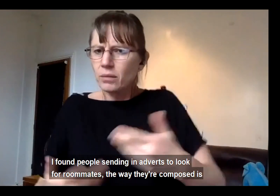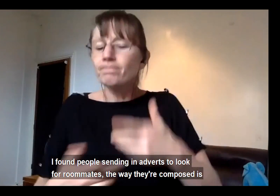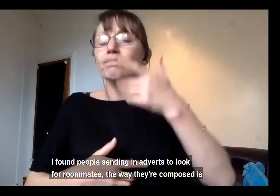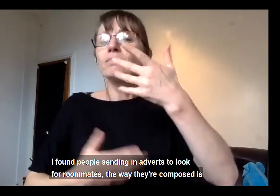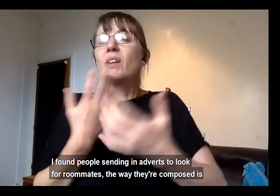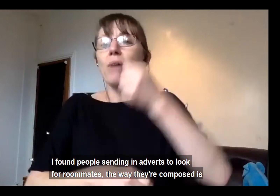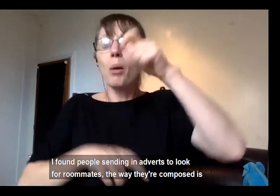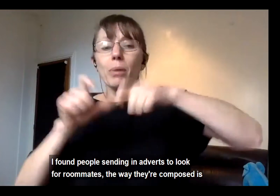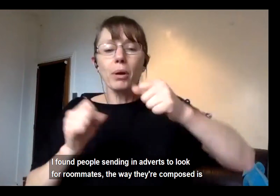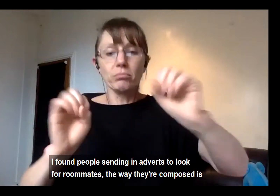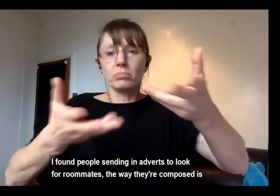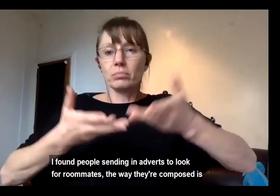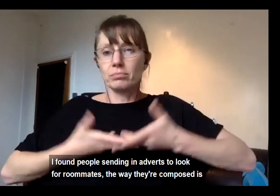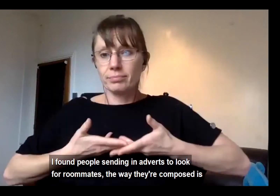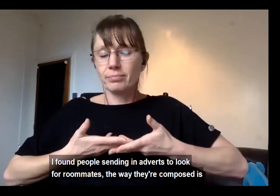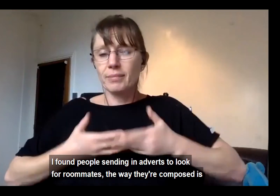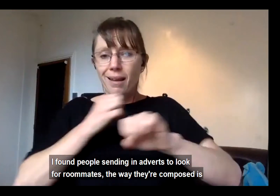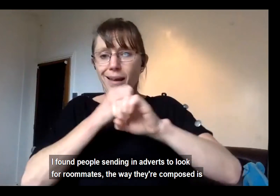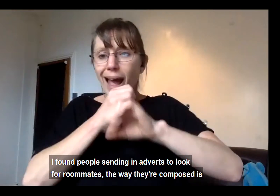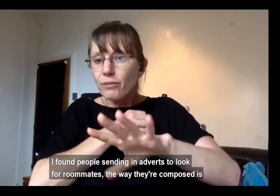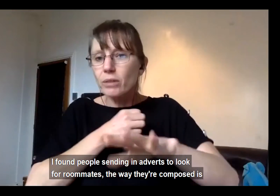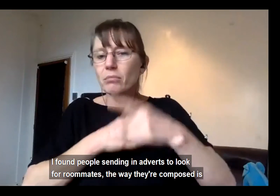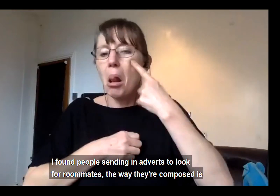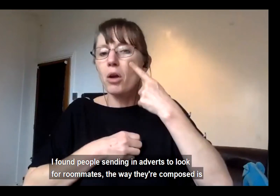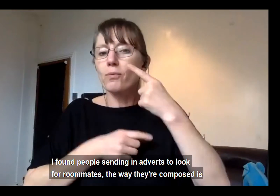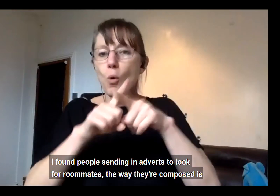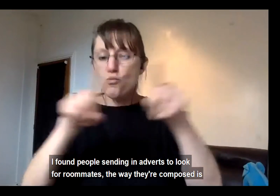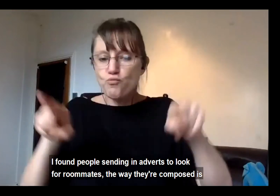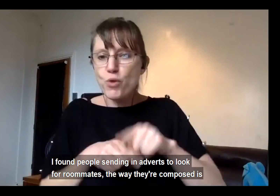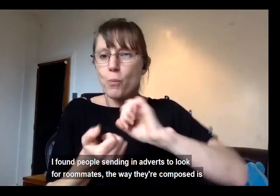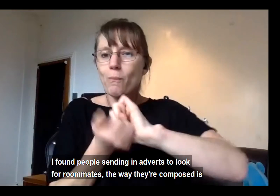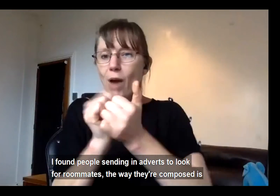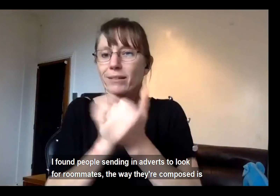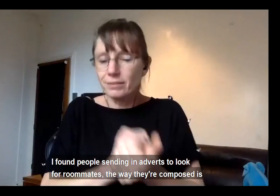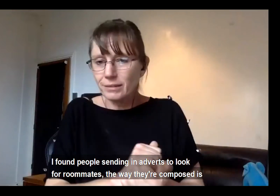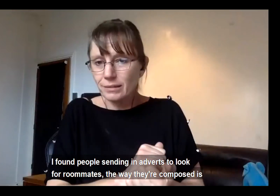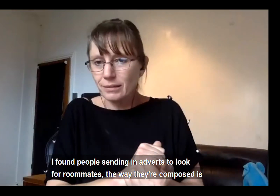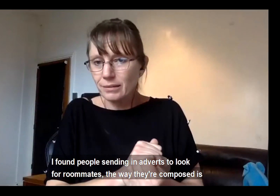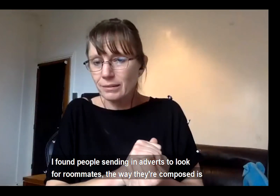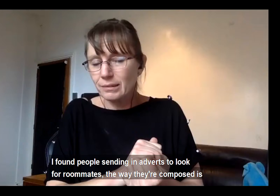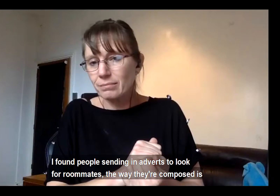people sending in adverts to look for roommates. They were like,